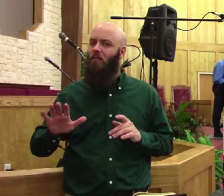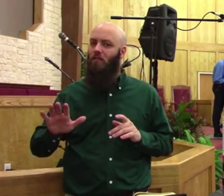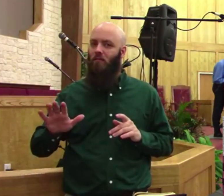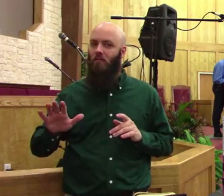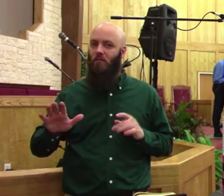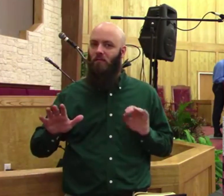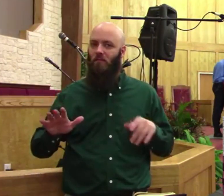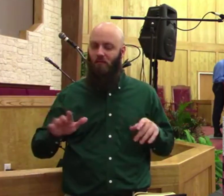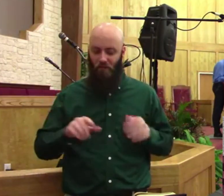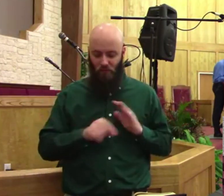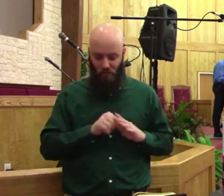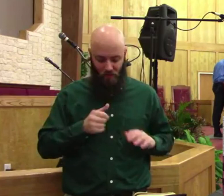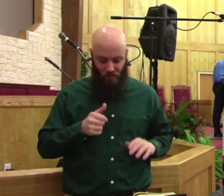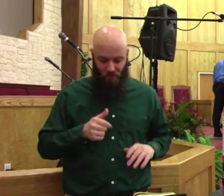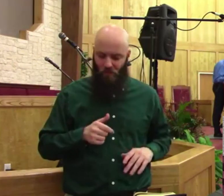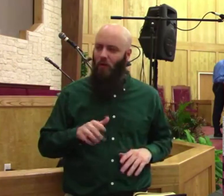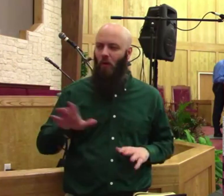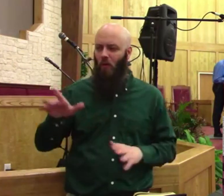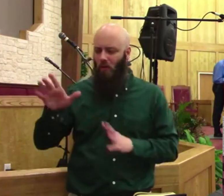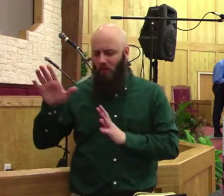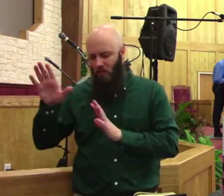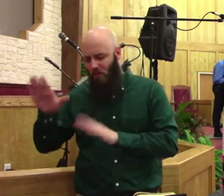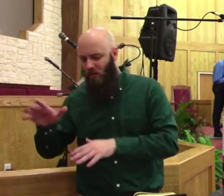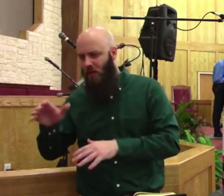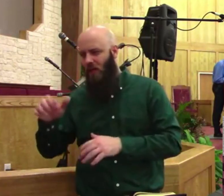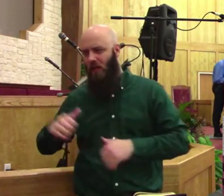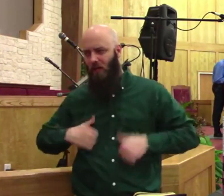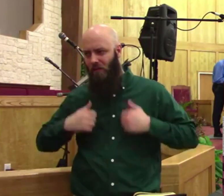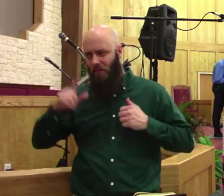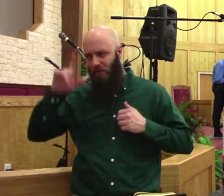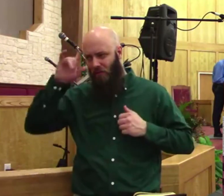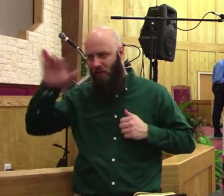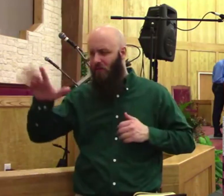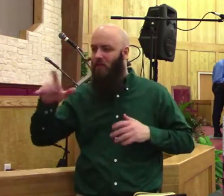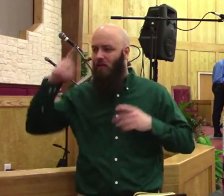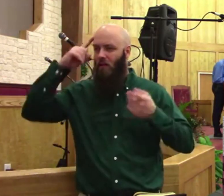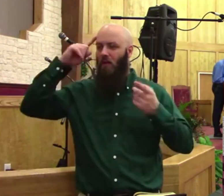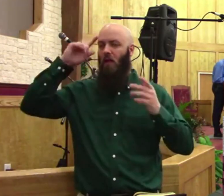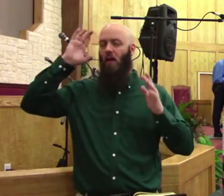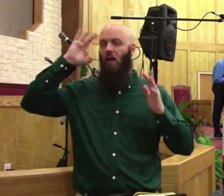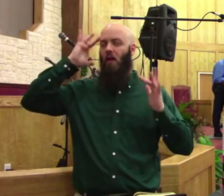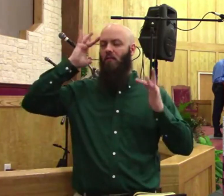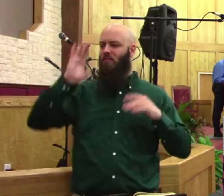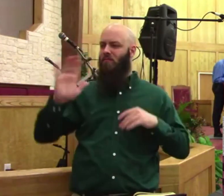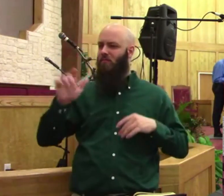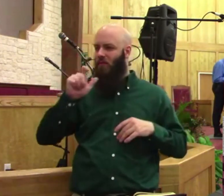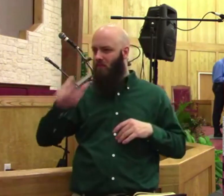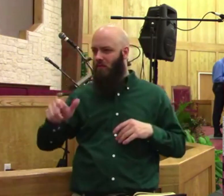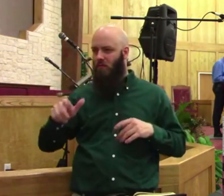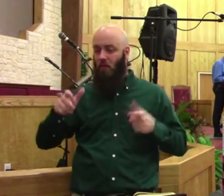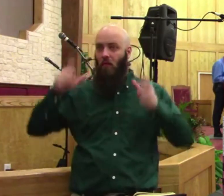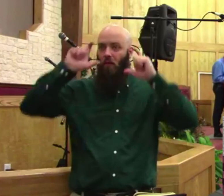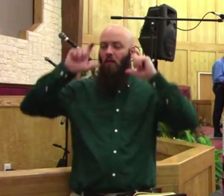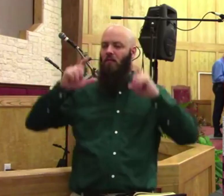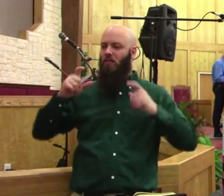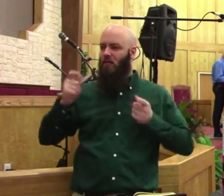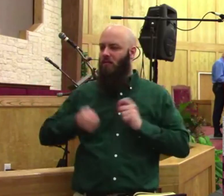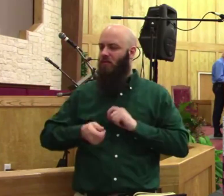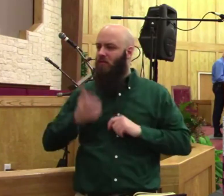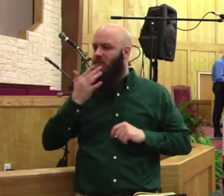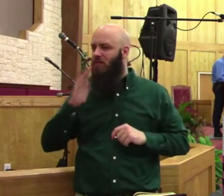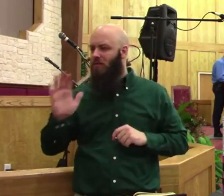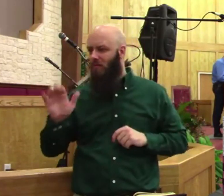There in verse 10, O king, live forever. Let not your thoughts alarm you or your color change. And you can imagine